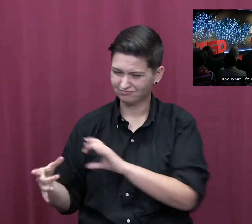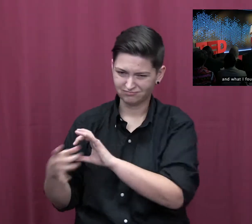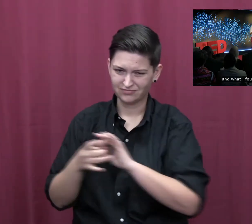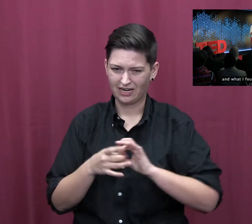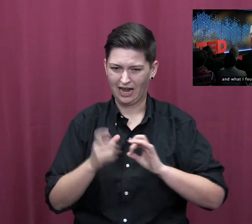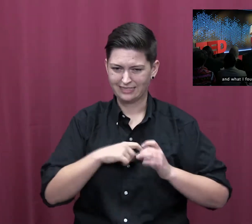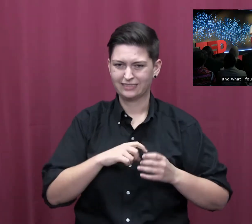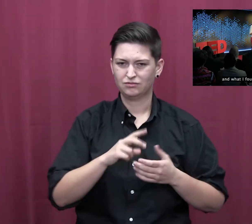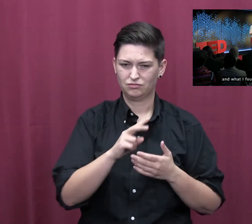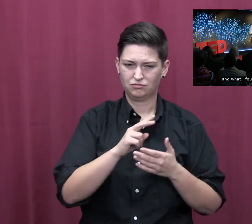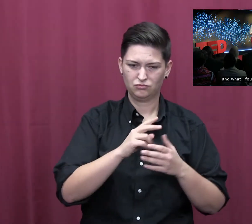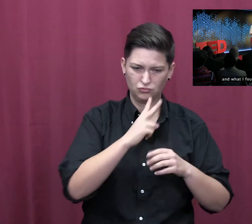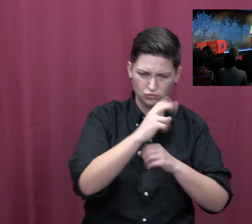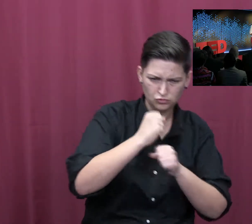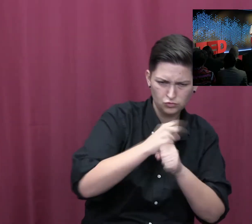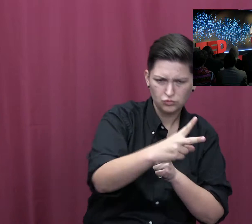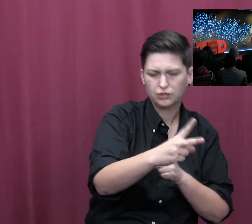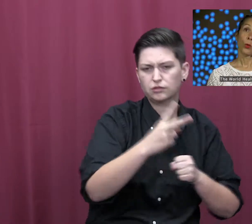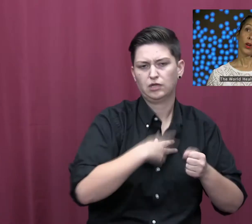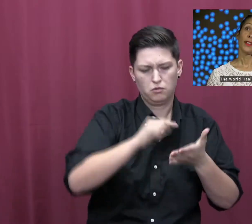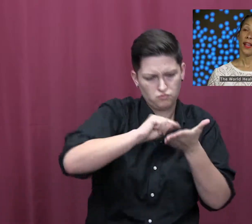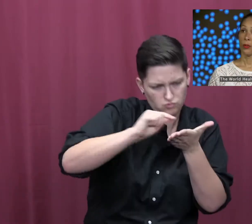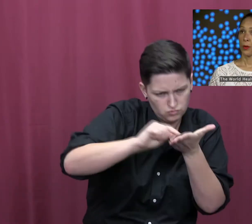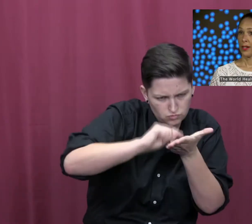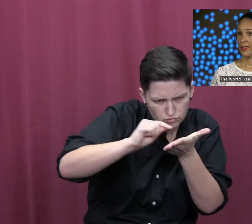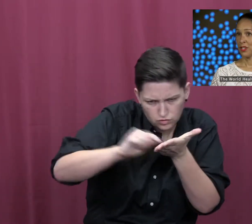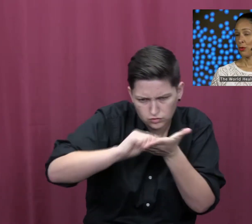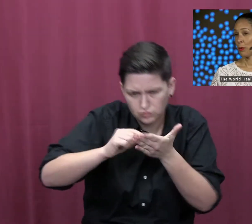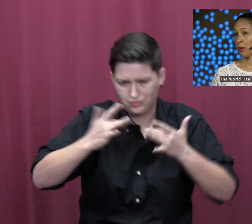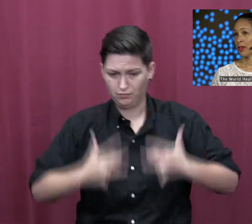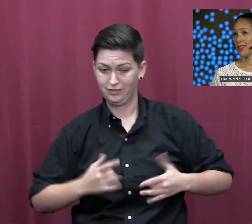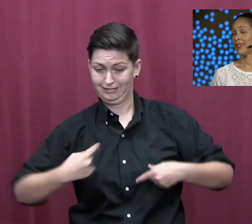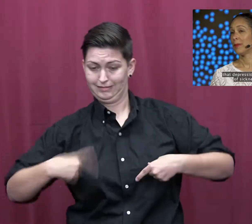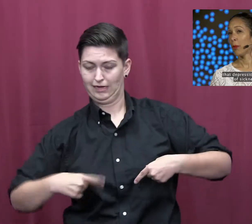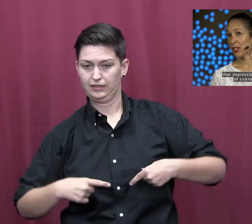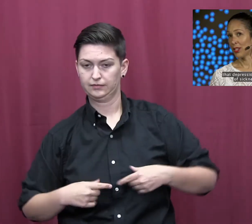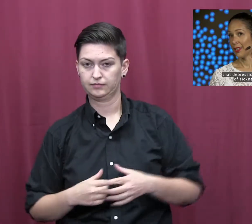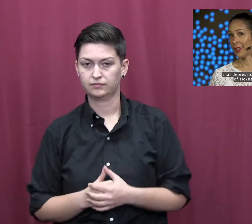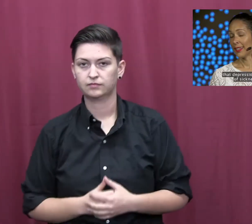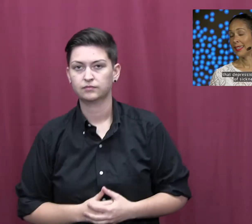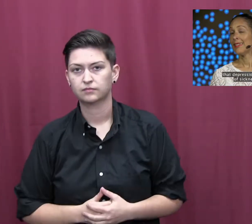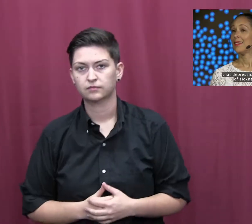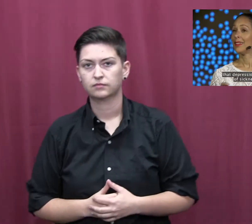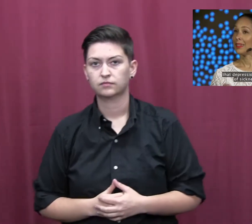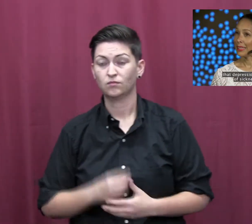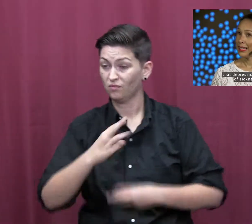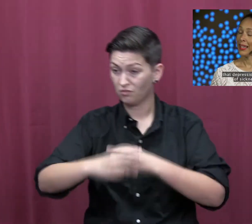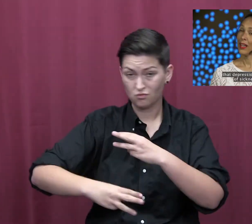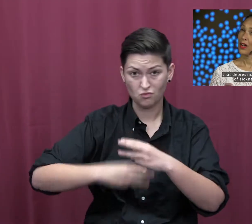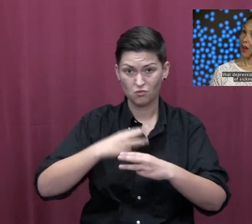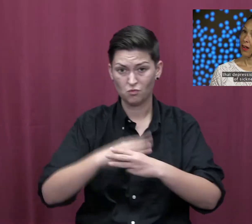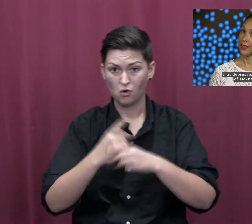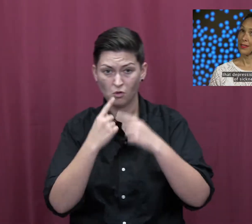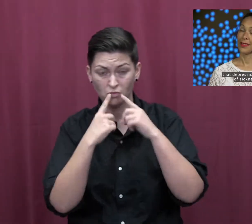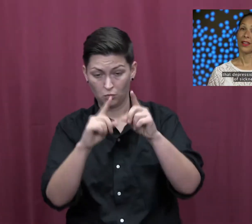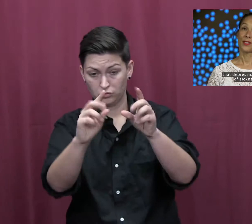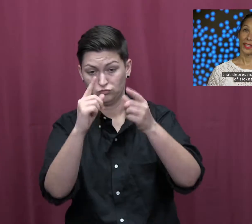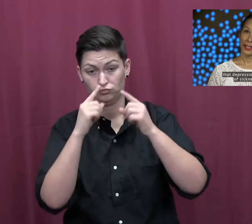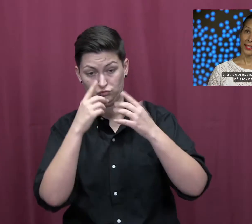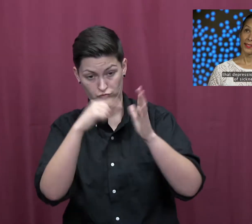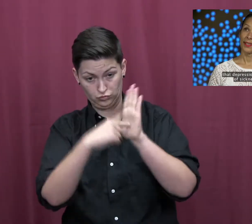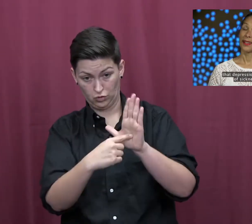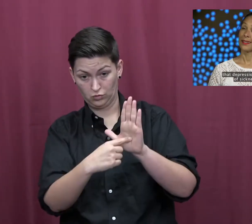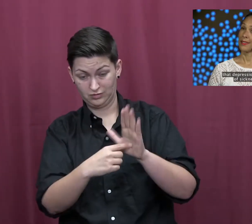found was mind-blowing. The World Health Organization reports that depression is the leading cause